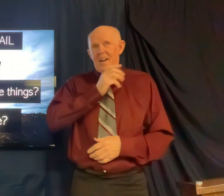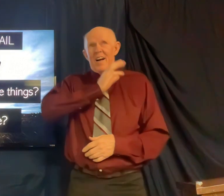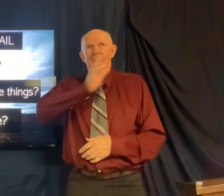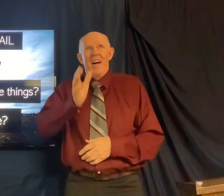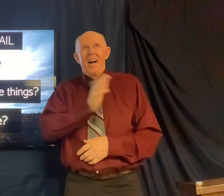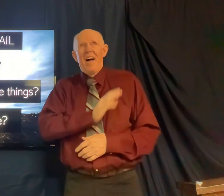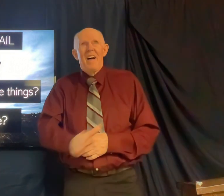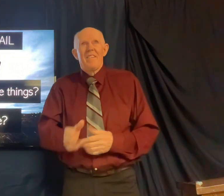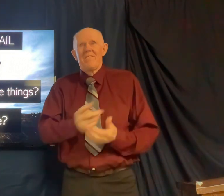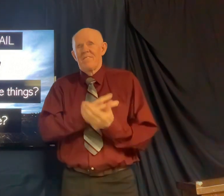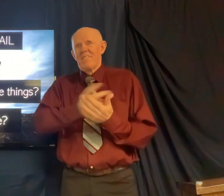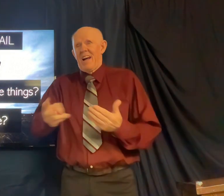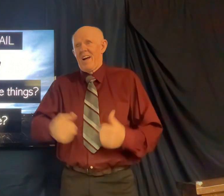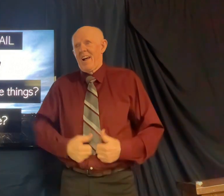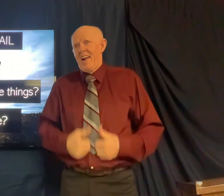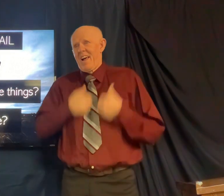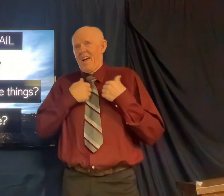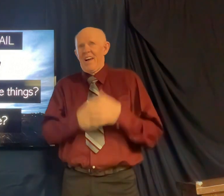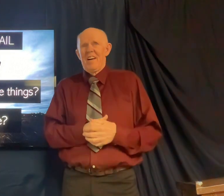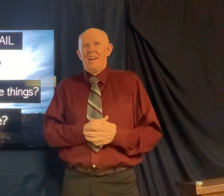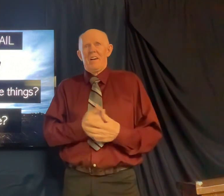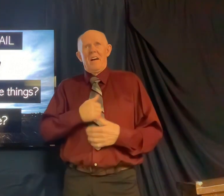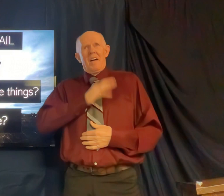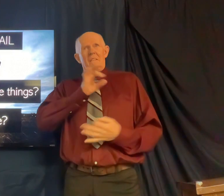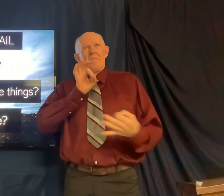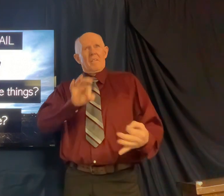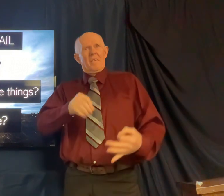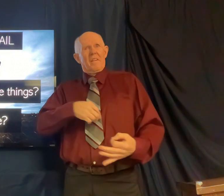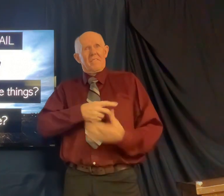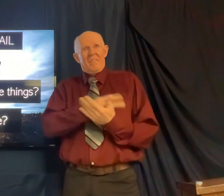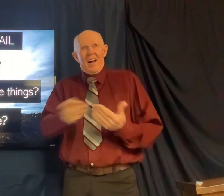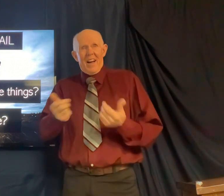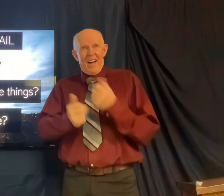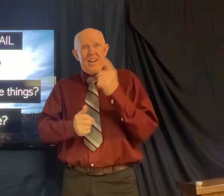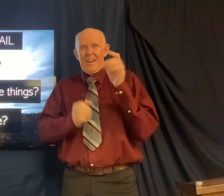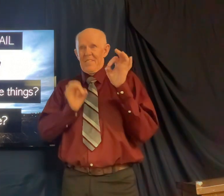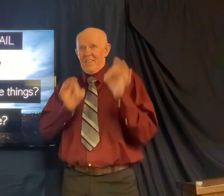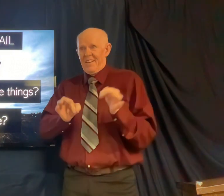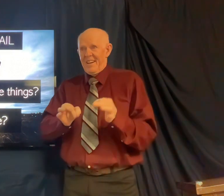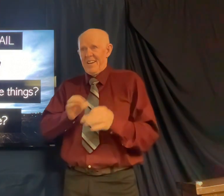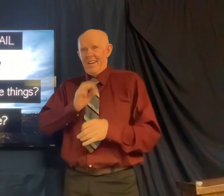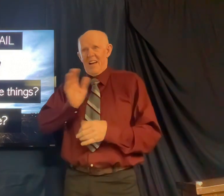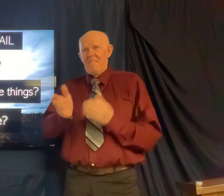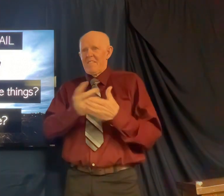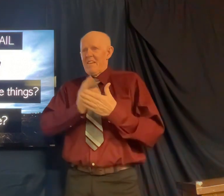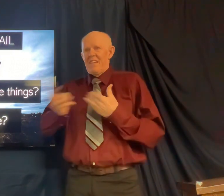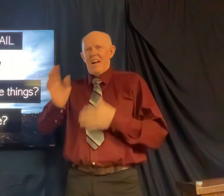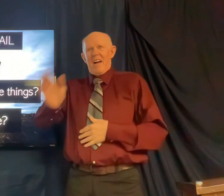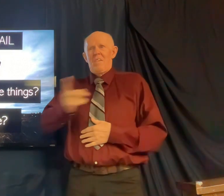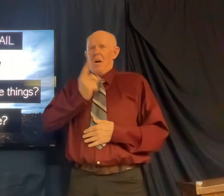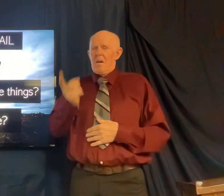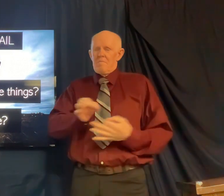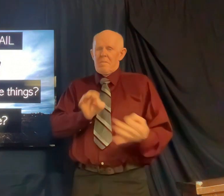Who never fails in life? Who's perfect? Who never